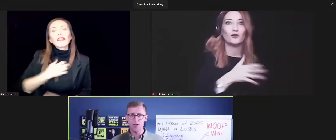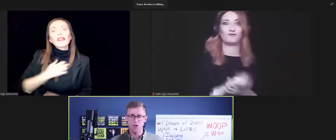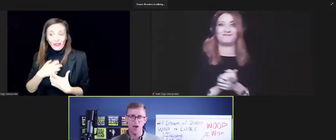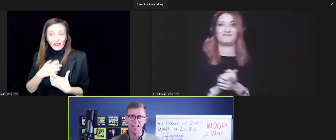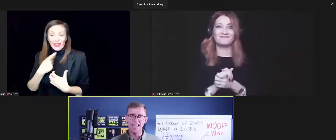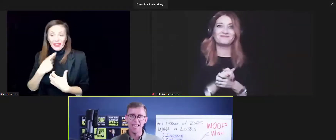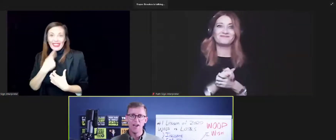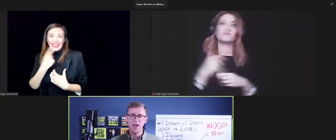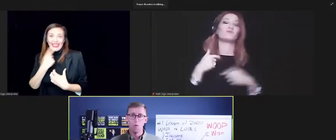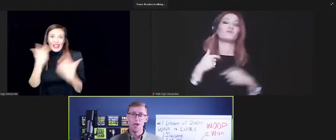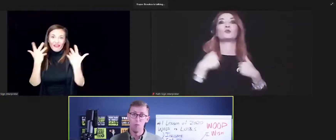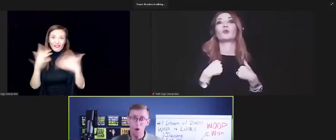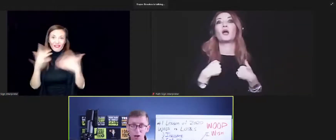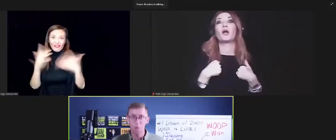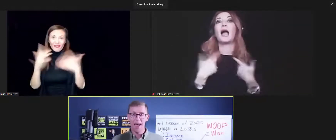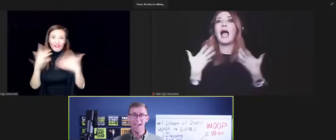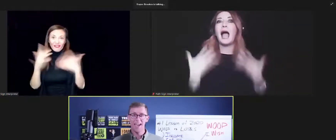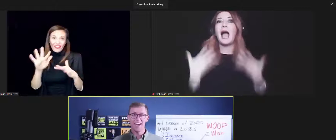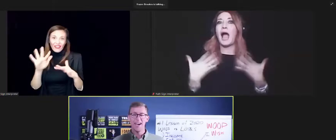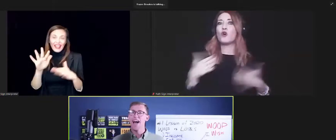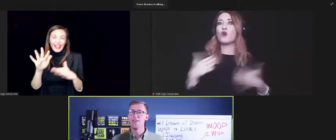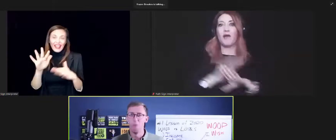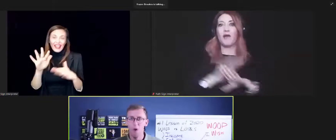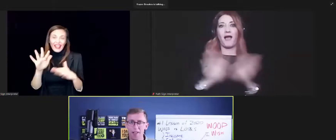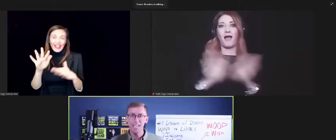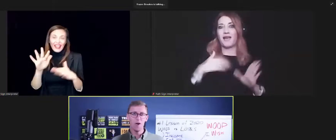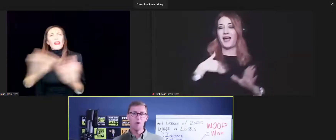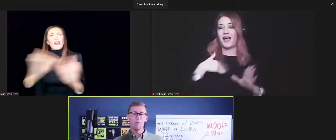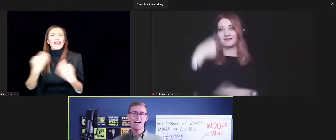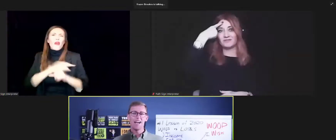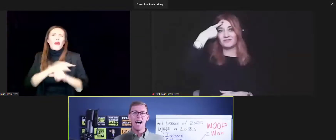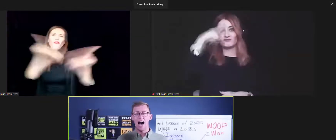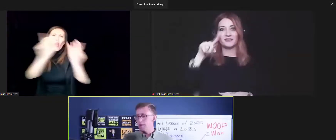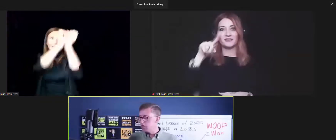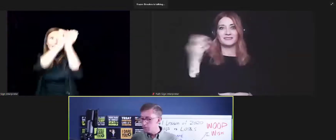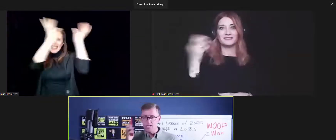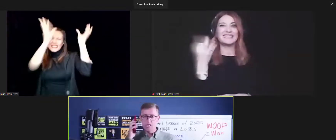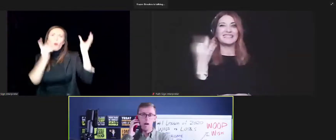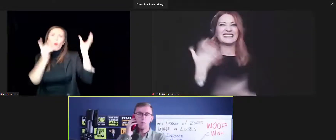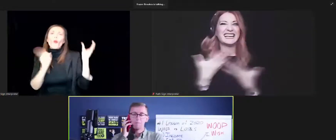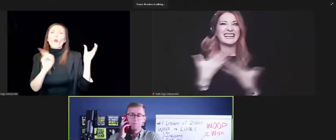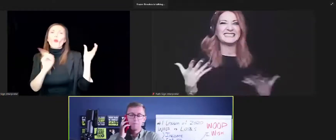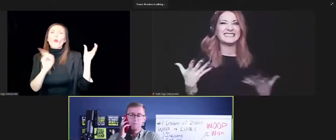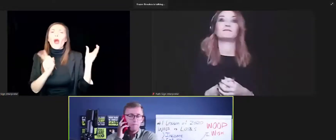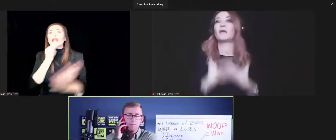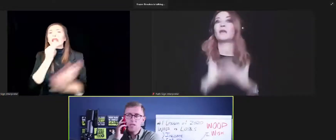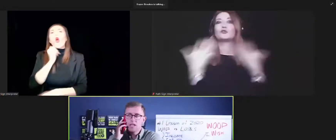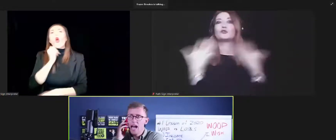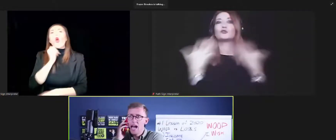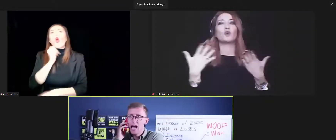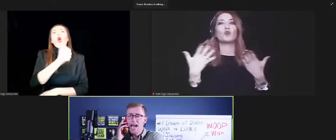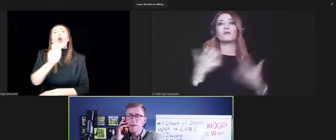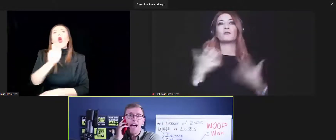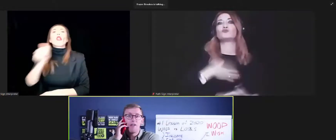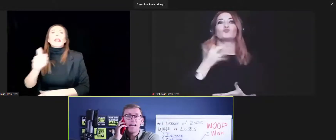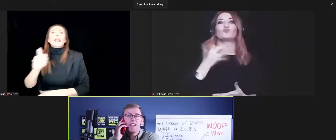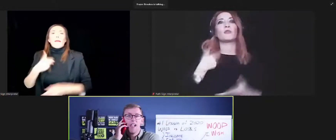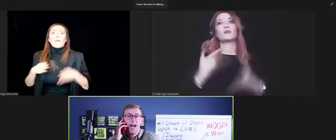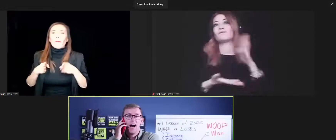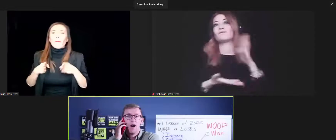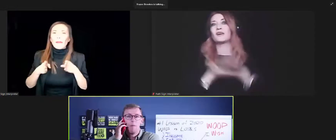marketer's journey where you want to quit and you want to give up, I'm going to speak to you. Hey,